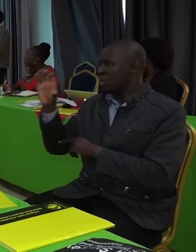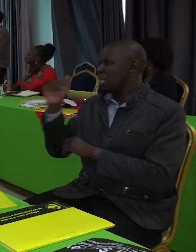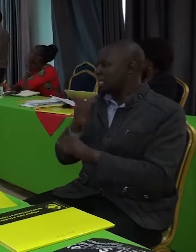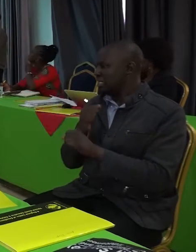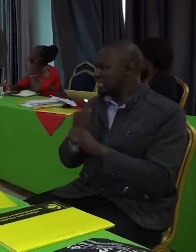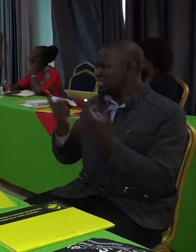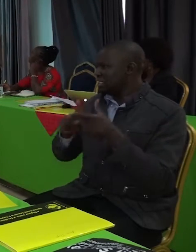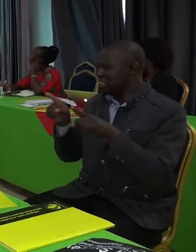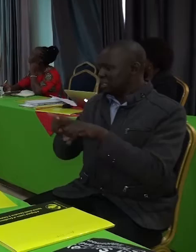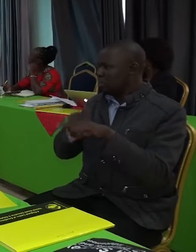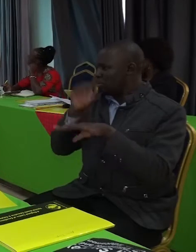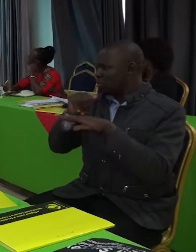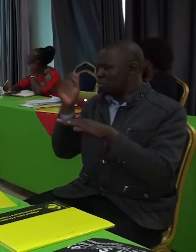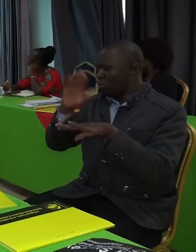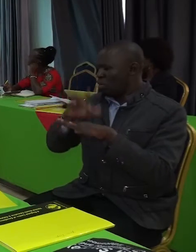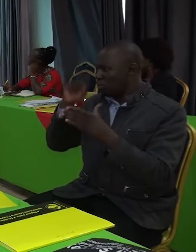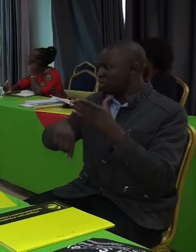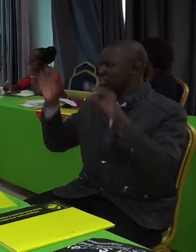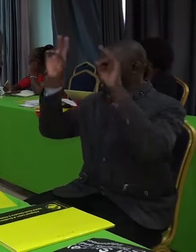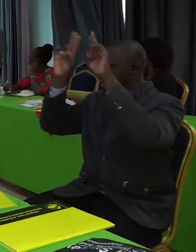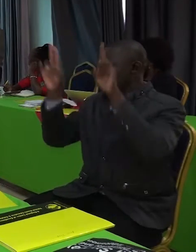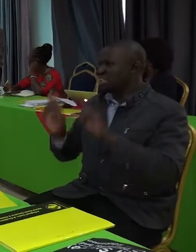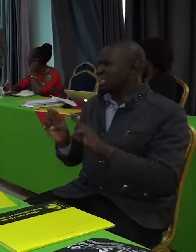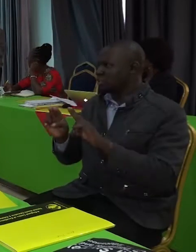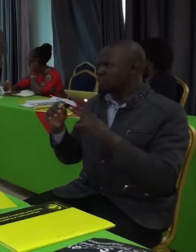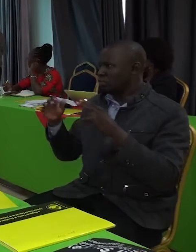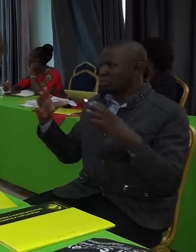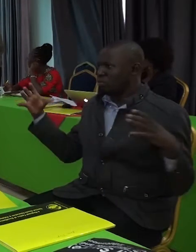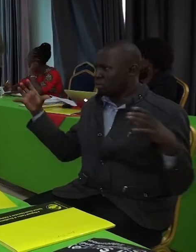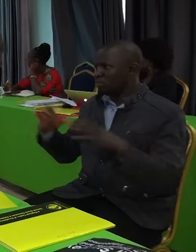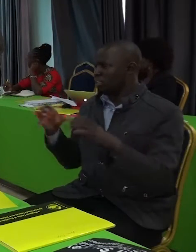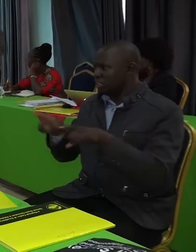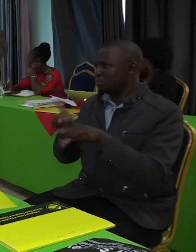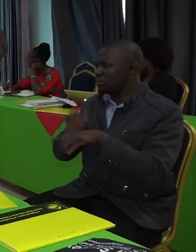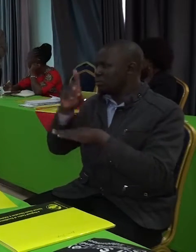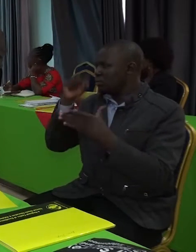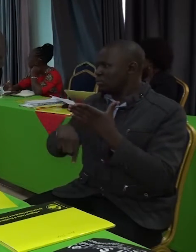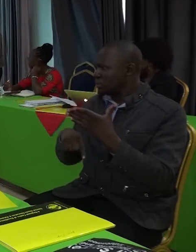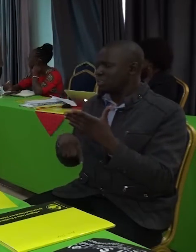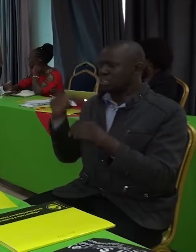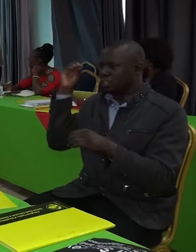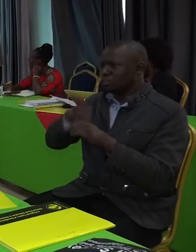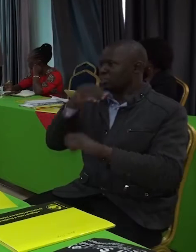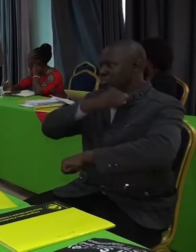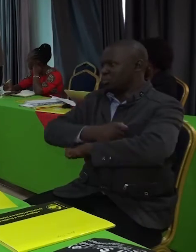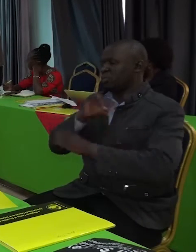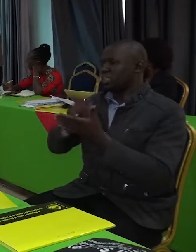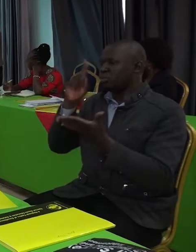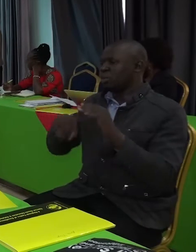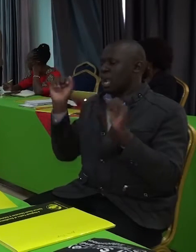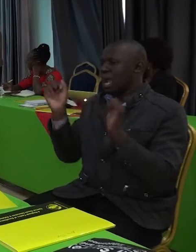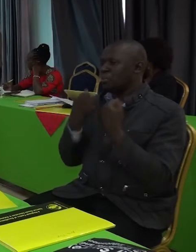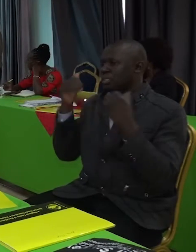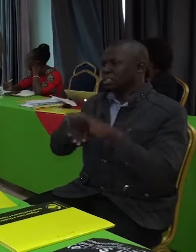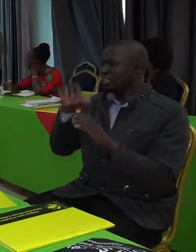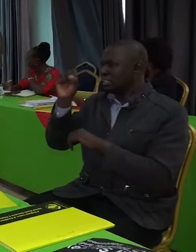It called on the international community to endorse the approach of inclusive schools. That is what happened now in Salamanca. They